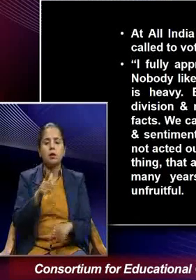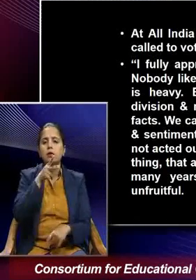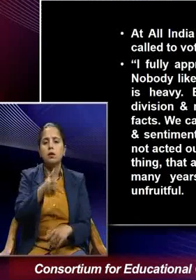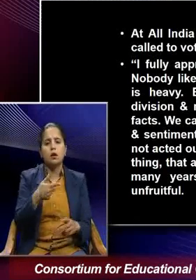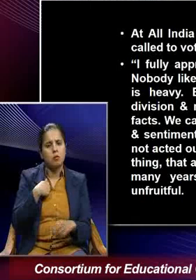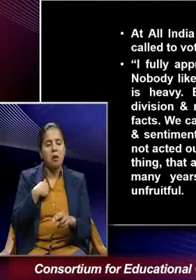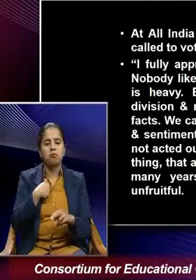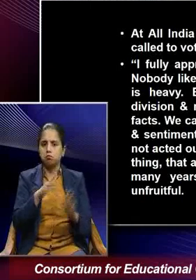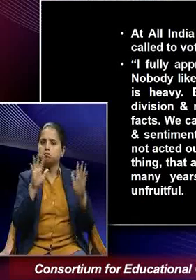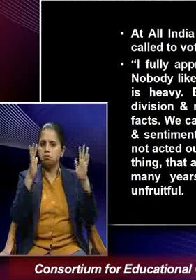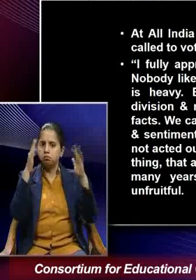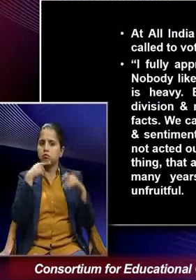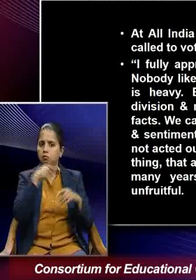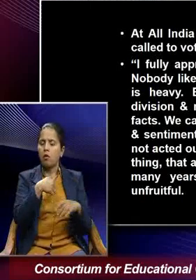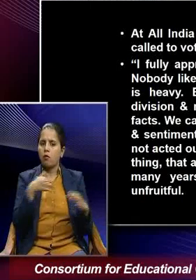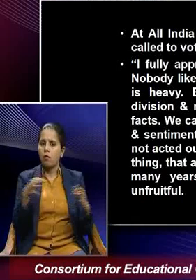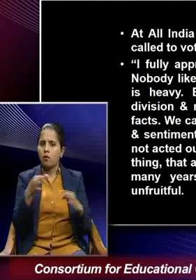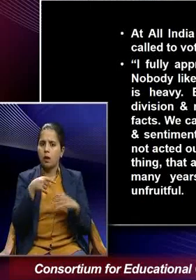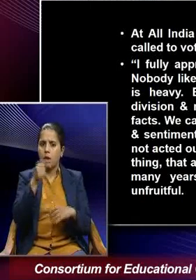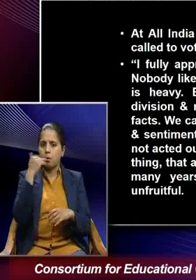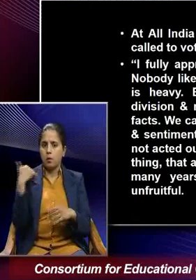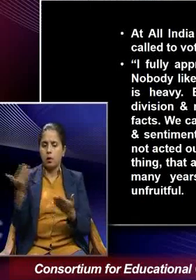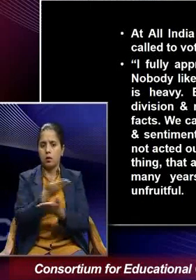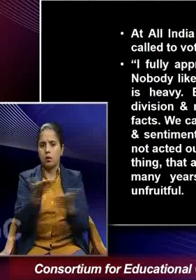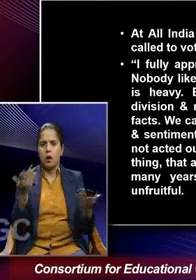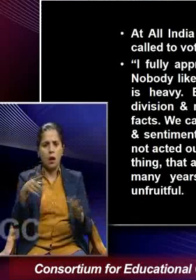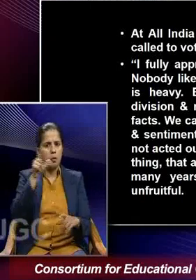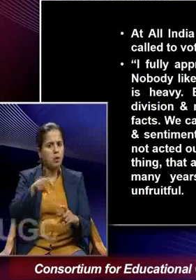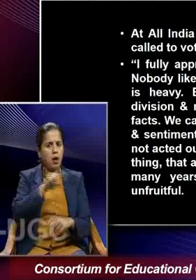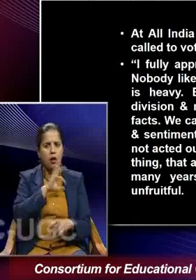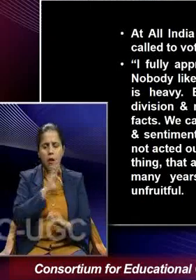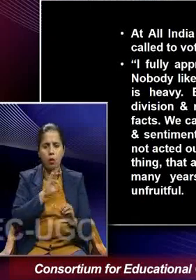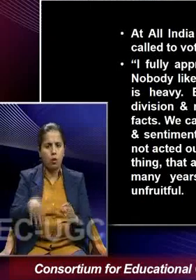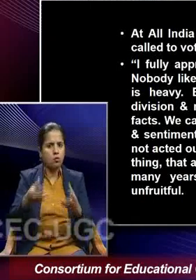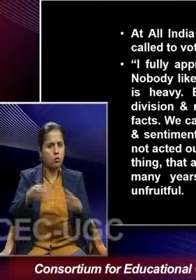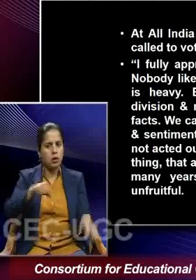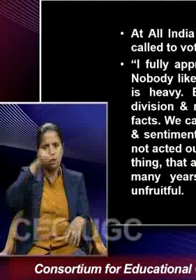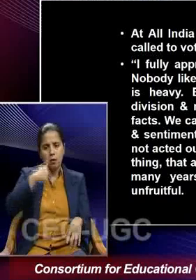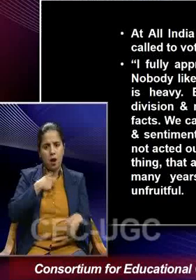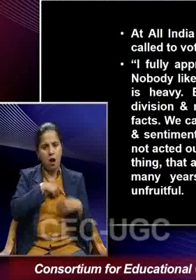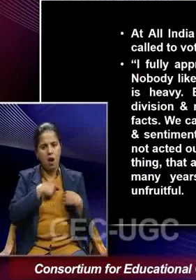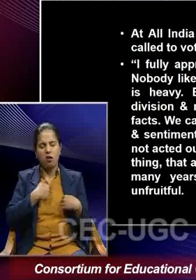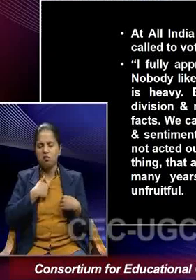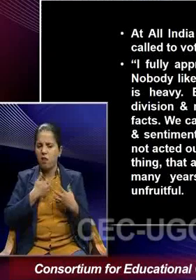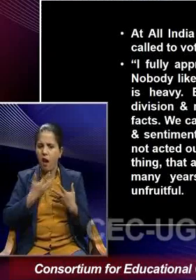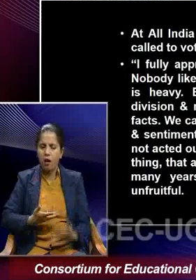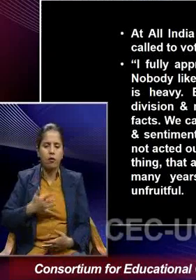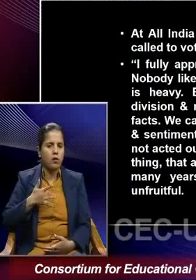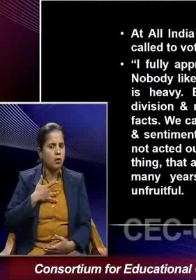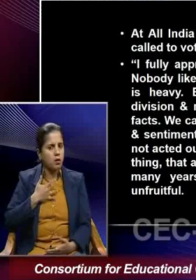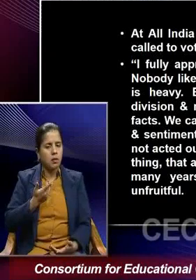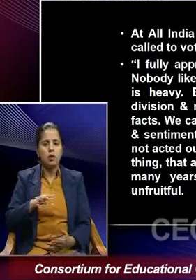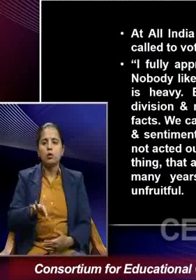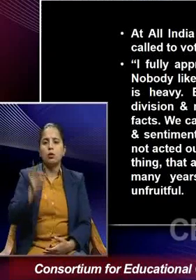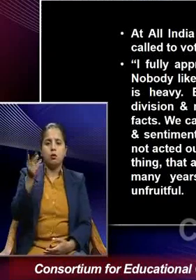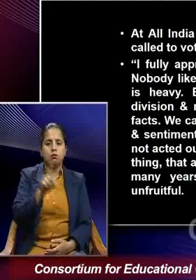fully appreciate the fears of our brothers. Nobody likes the division of India and my heart is heavy. But choice is